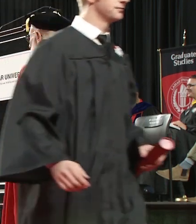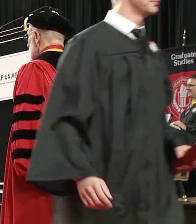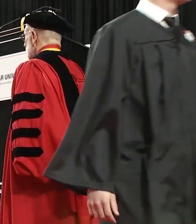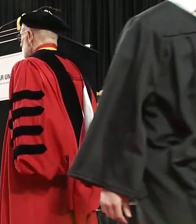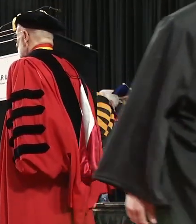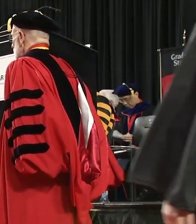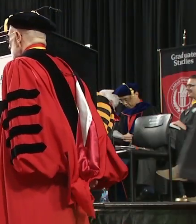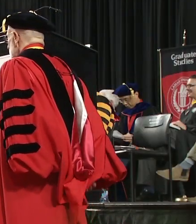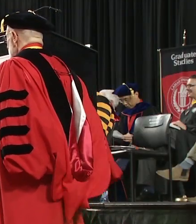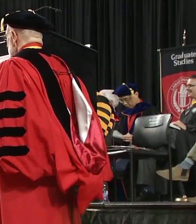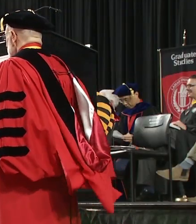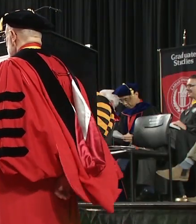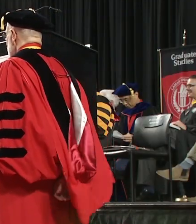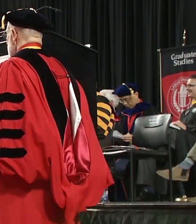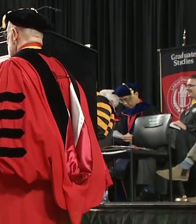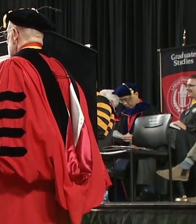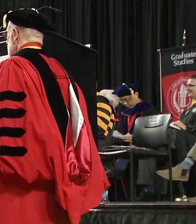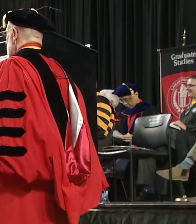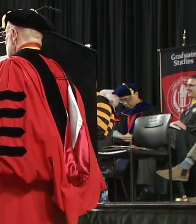Changiz Fayaz.